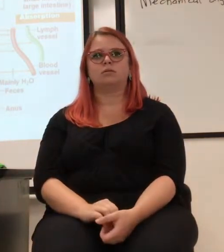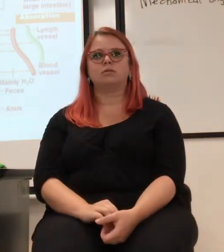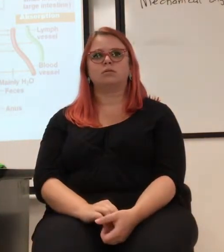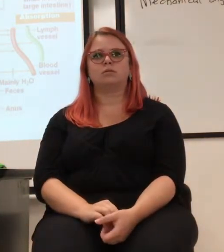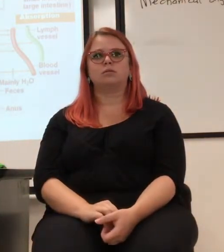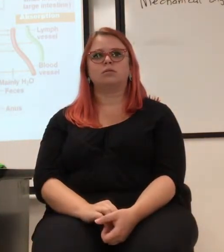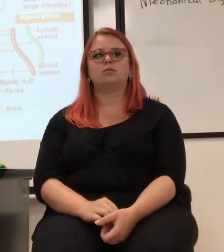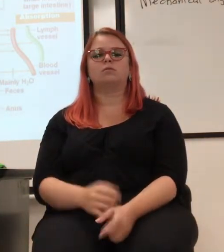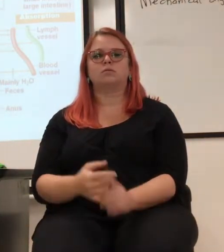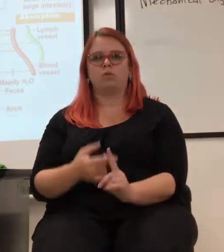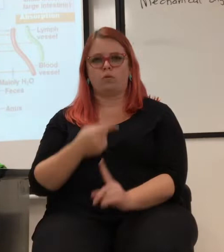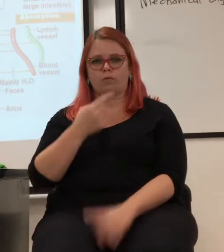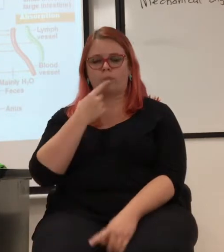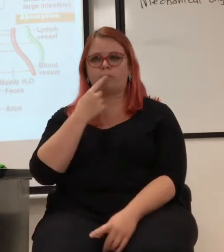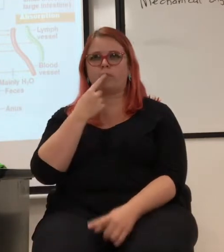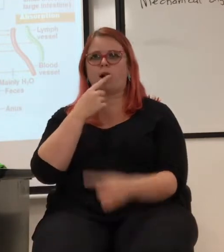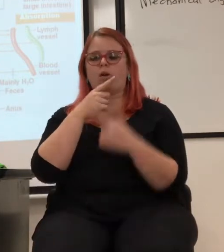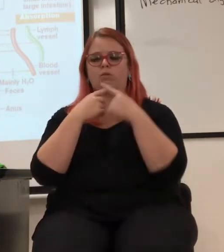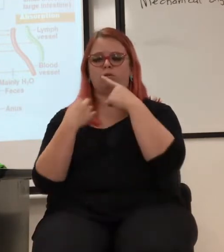from mouth